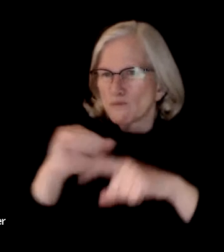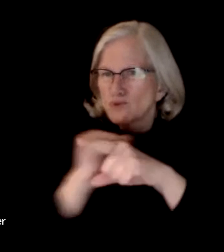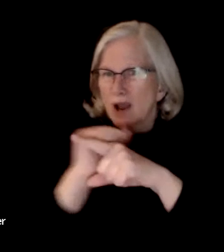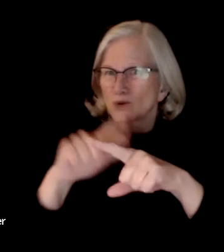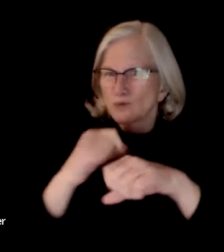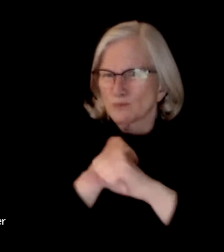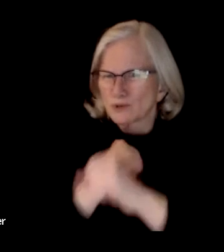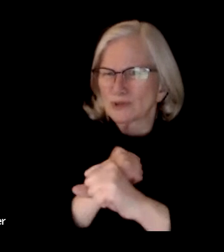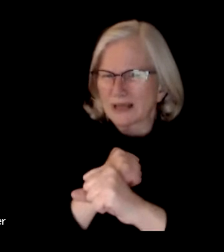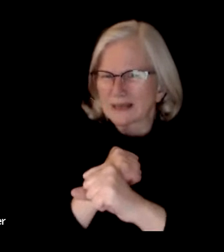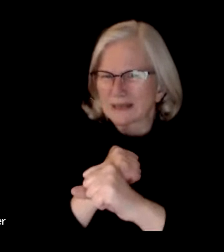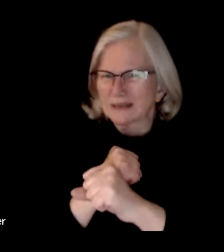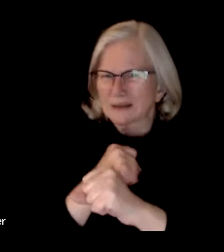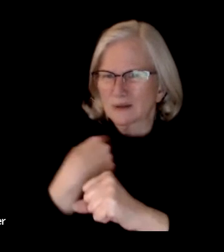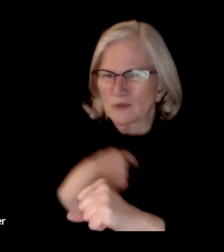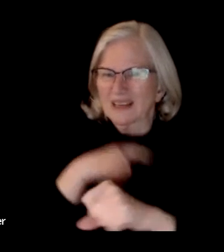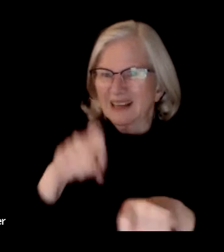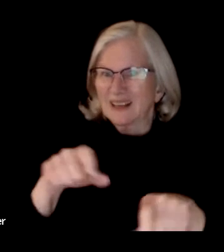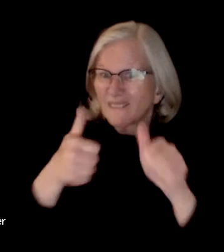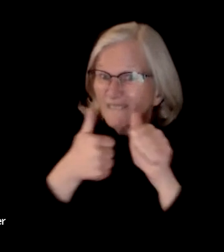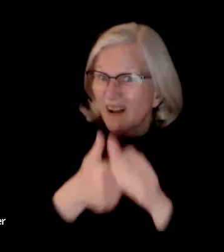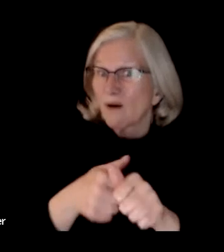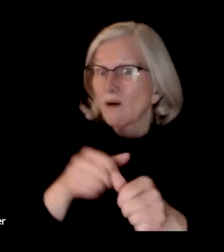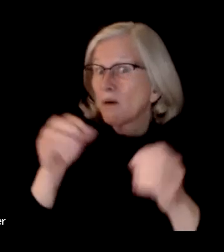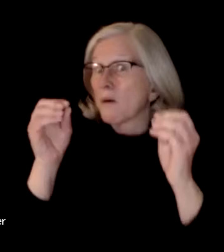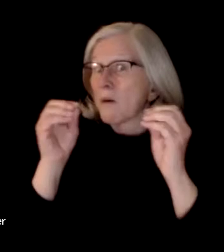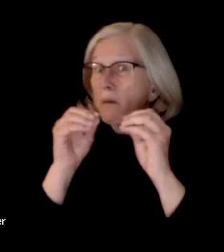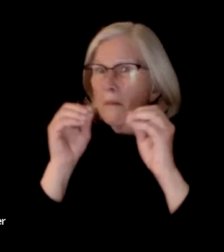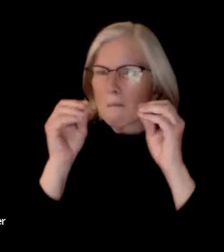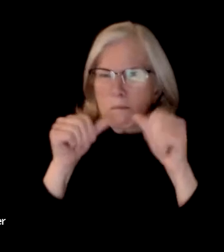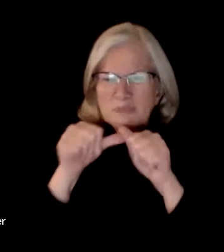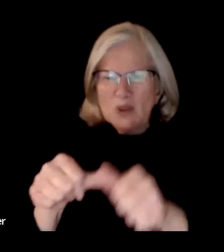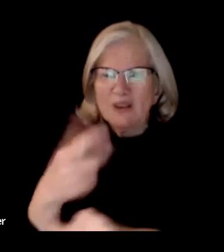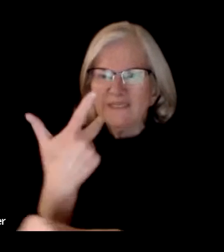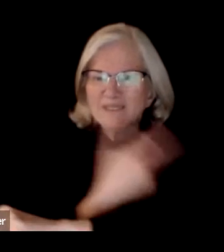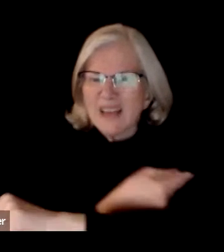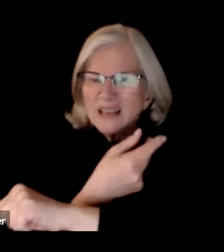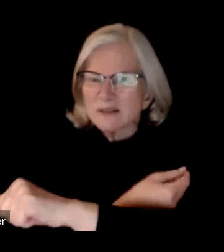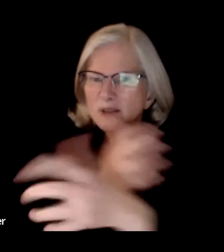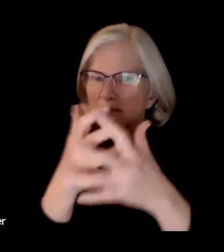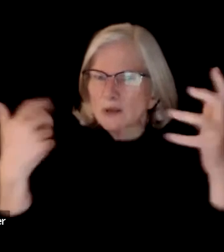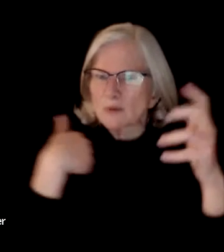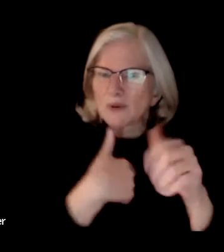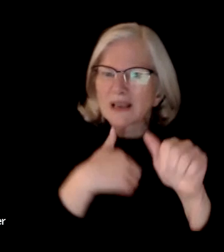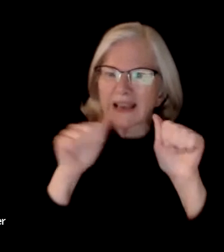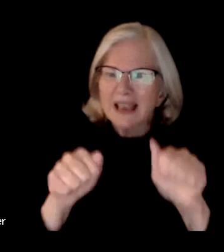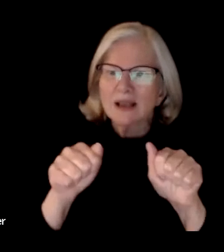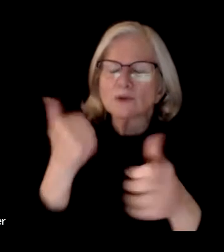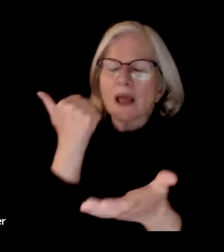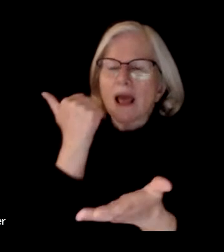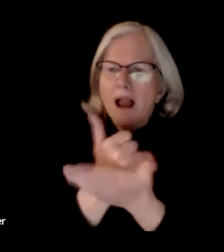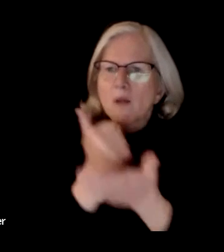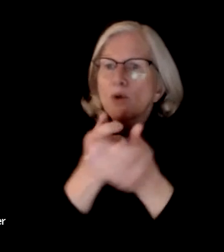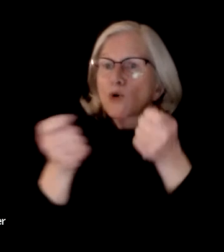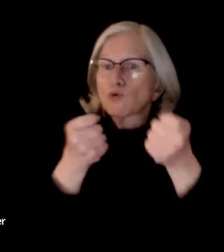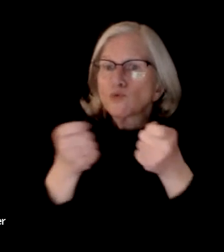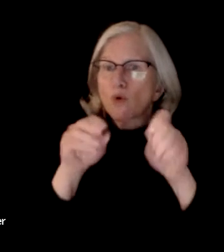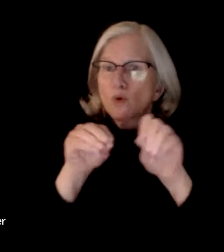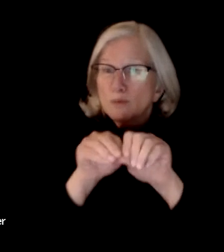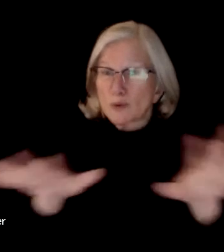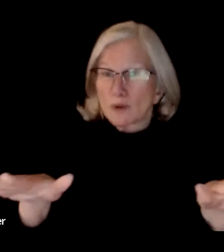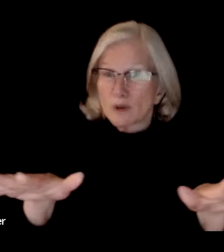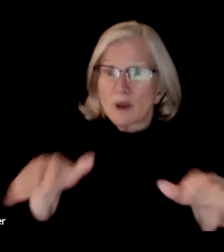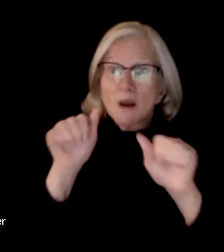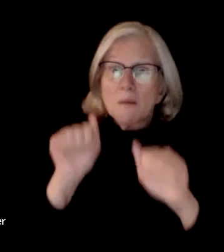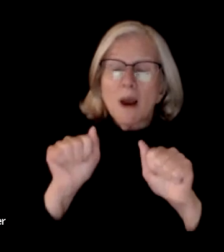Getting as many people vaccinated as possible will also be critical in the control of spread of this variant and the emergence of other variants.